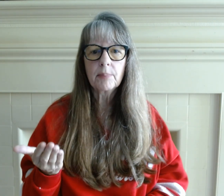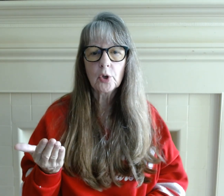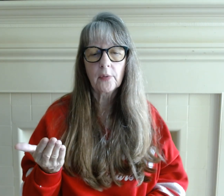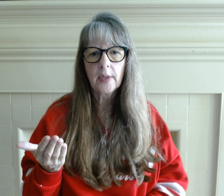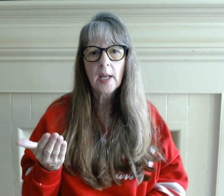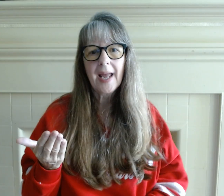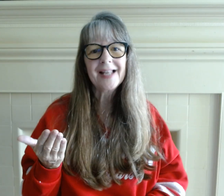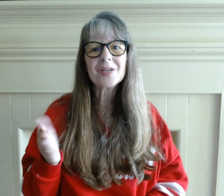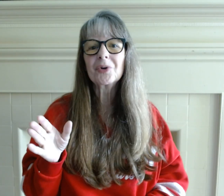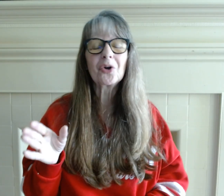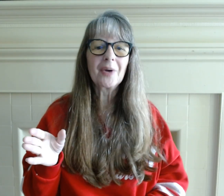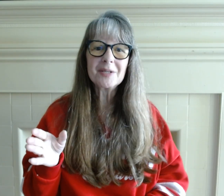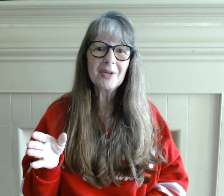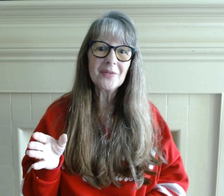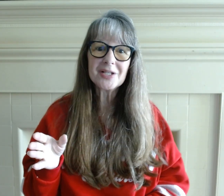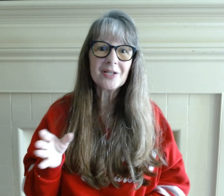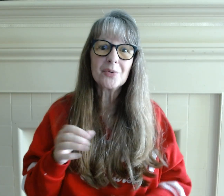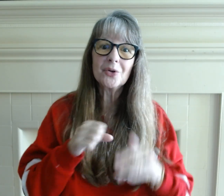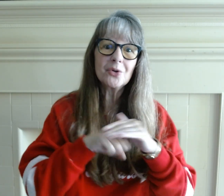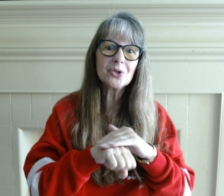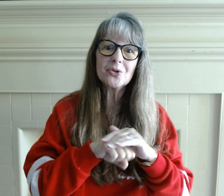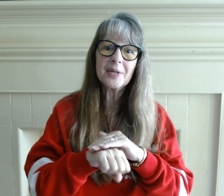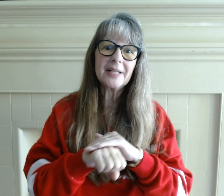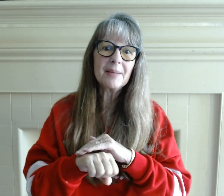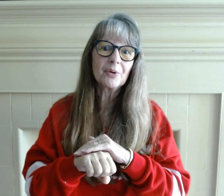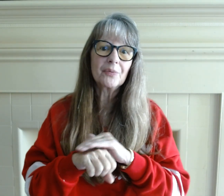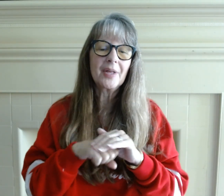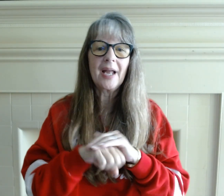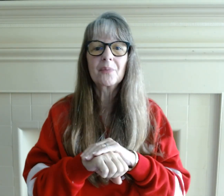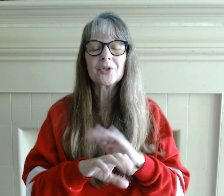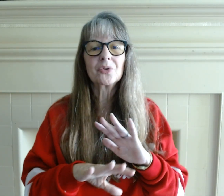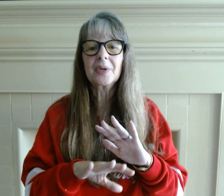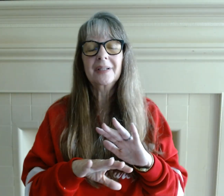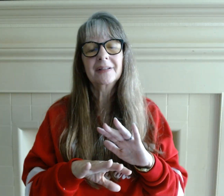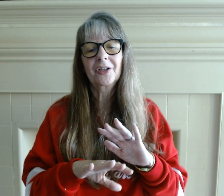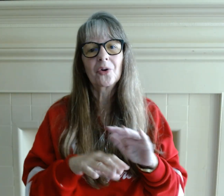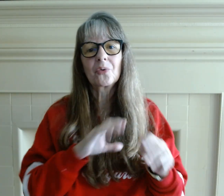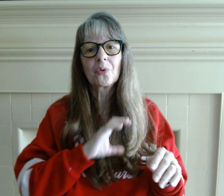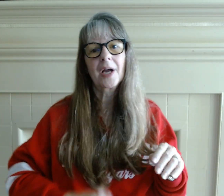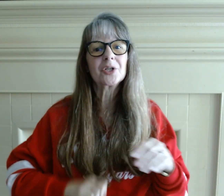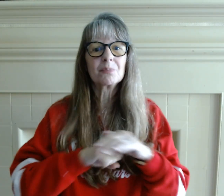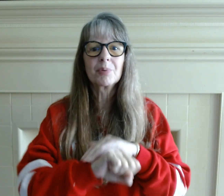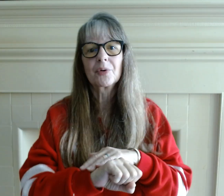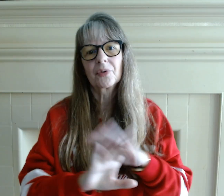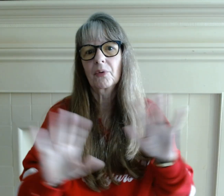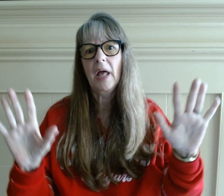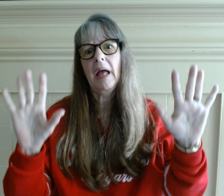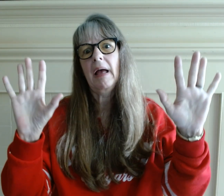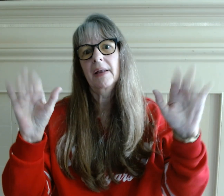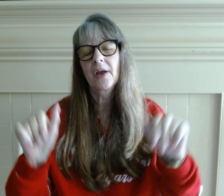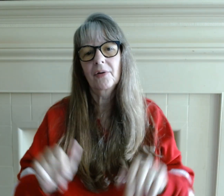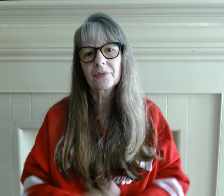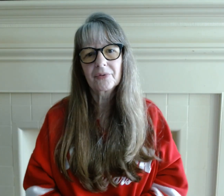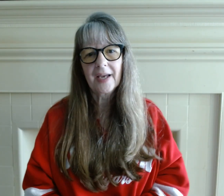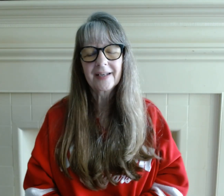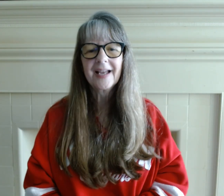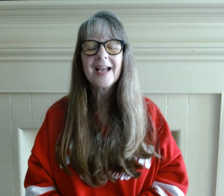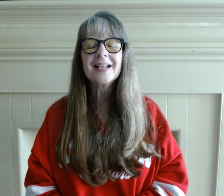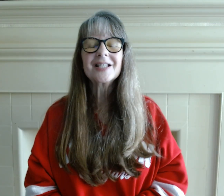birth, and someone corrected me on this because I was so used to doing labor that I was doing, Christ's birth, and they're going, no, don't do that.